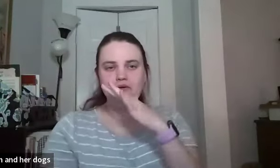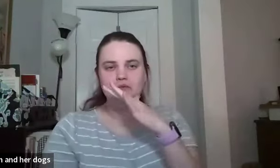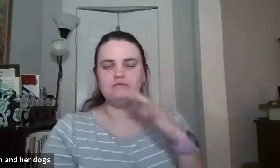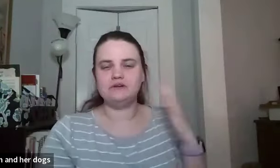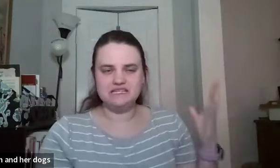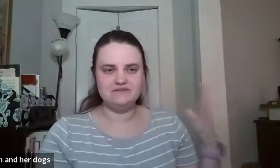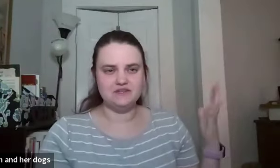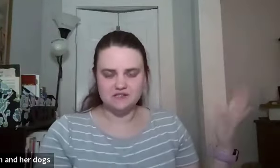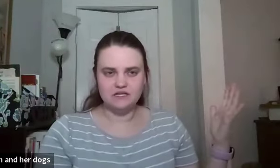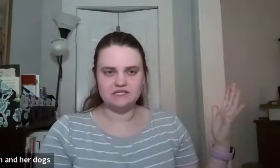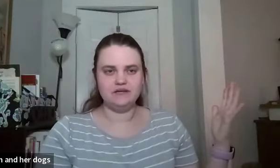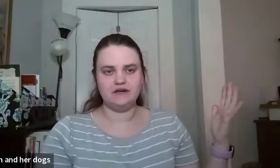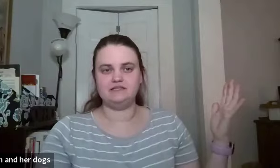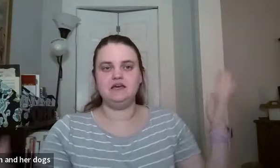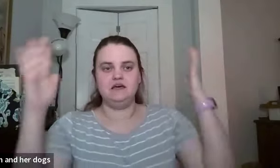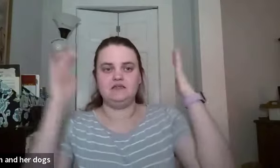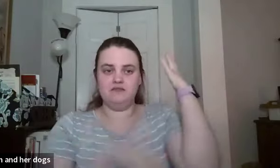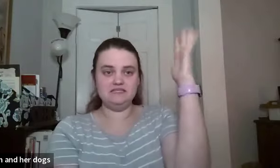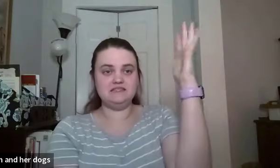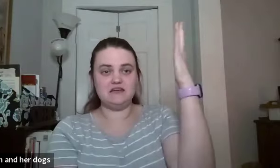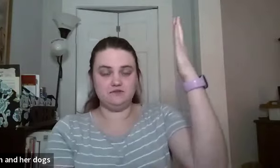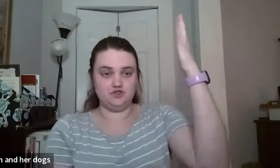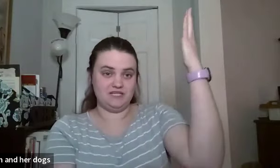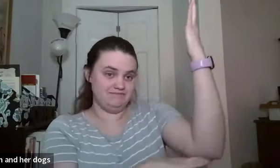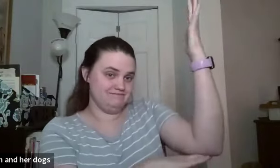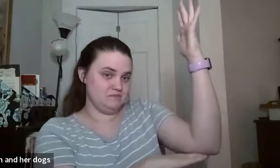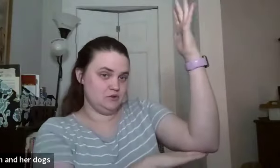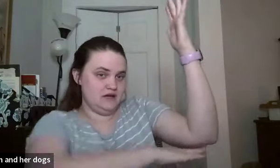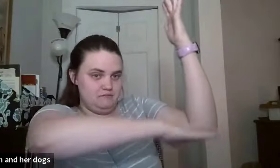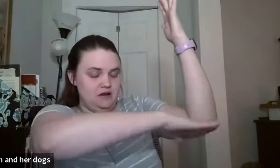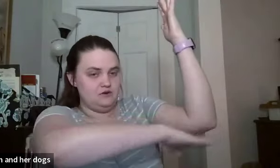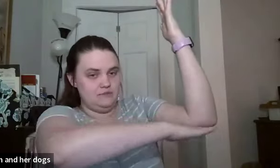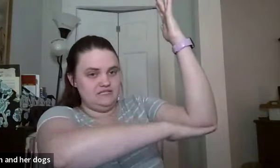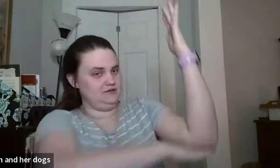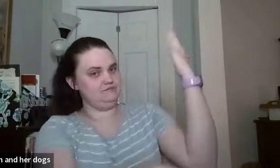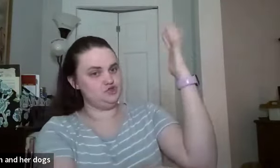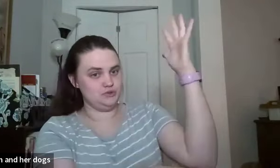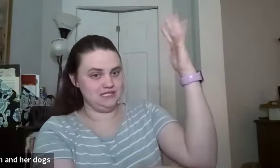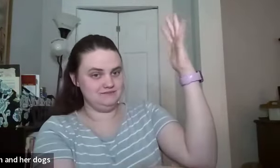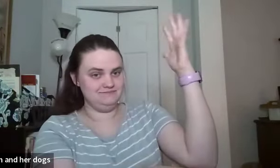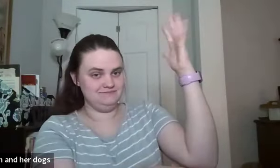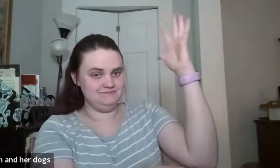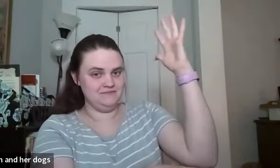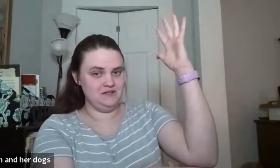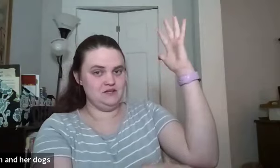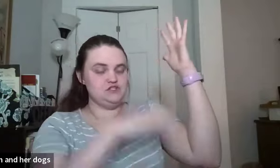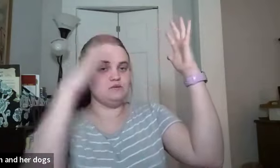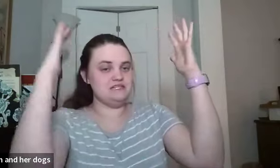the reasoning for this one is because this is the sign for tree. Okay, my underarm is here, tree. So it's